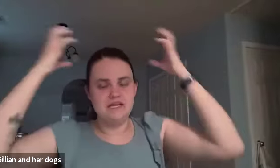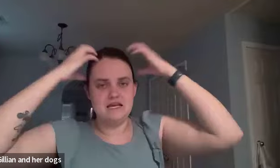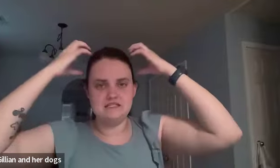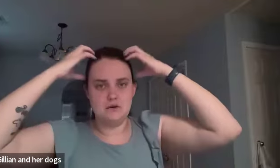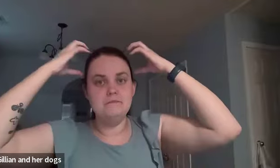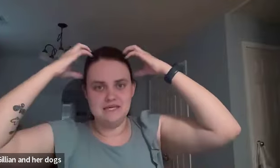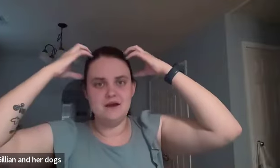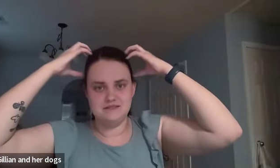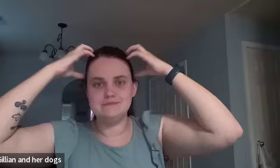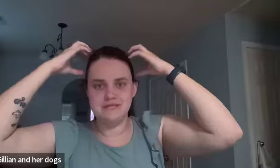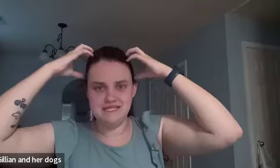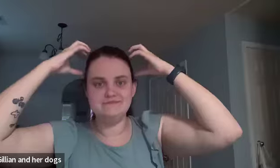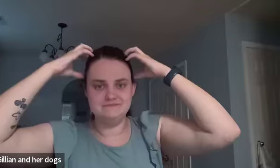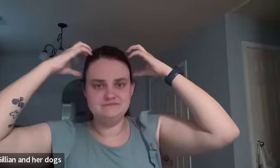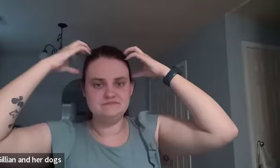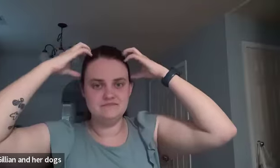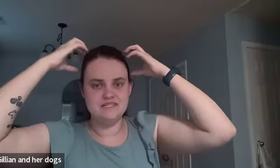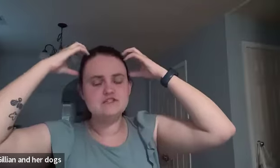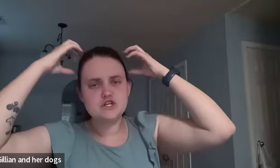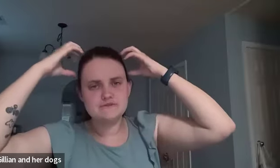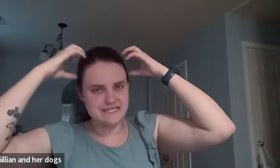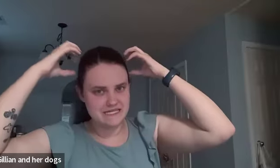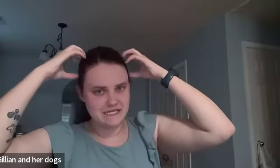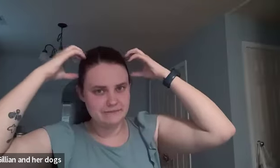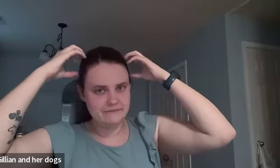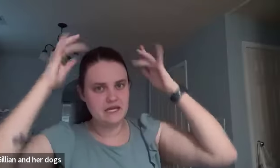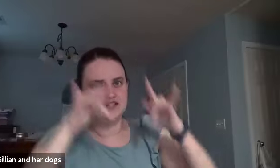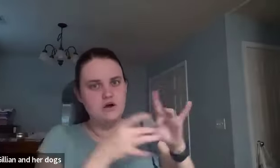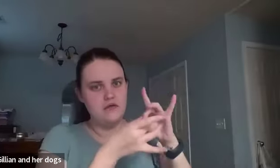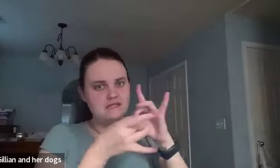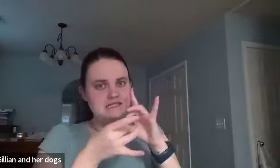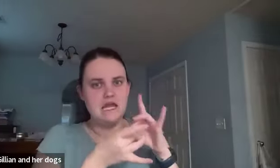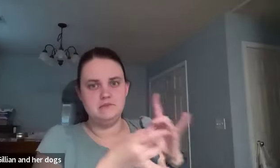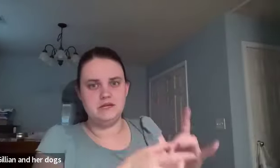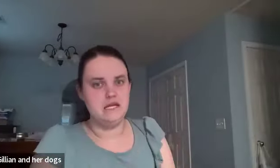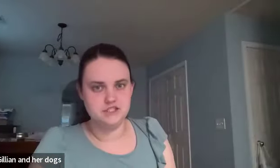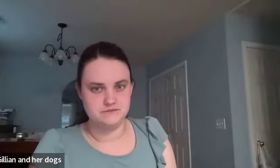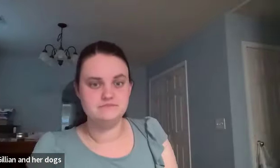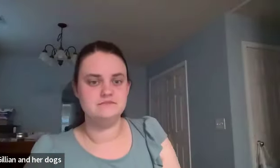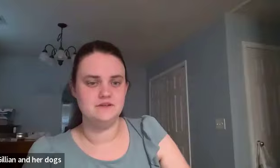he has his own Mickey Mouse. Mickey. This is also Disney. It's all that same connection.